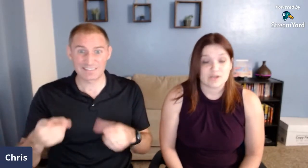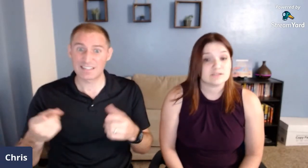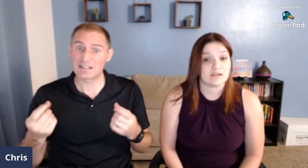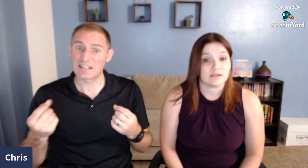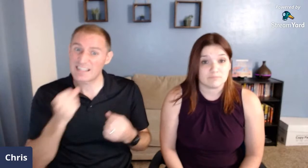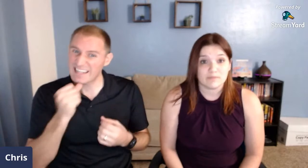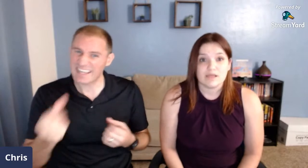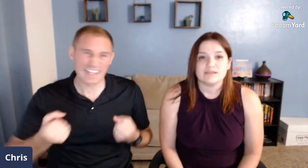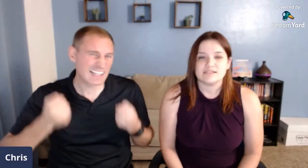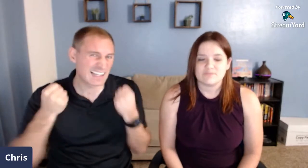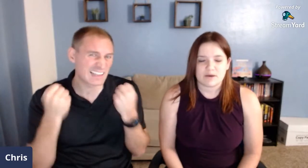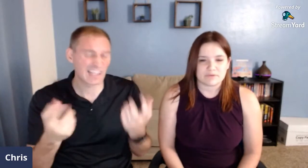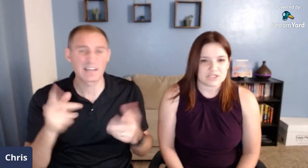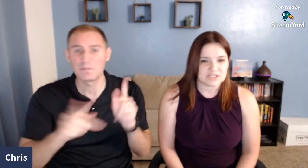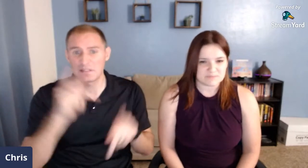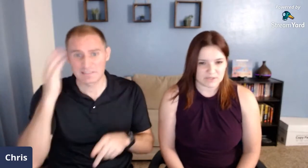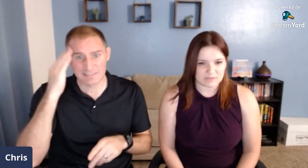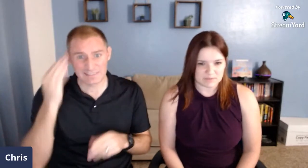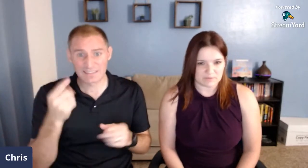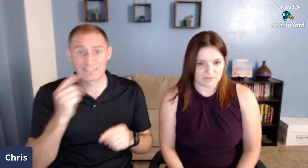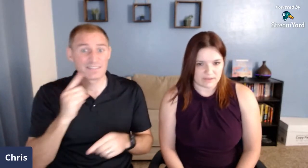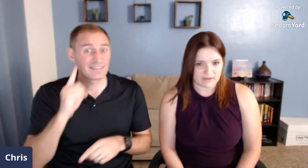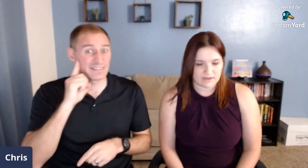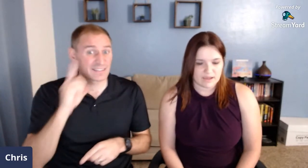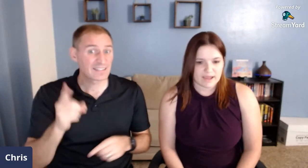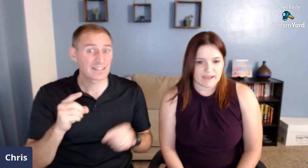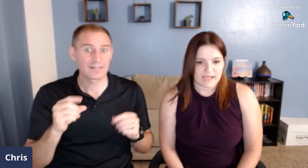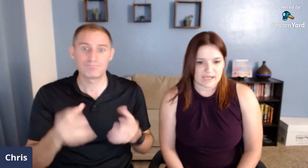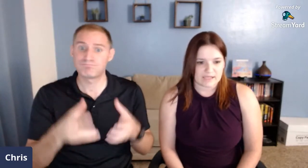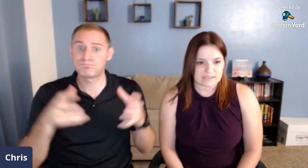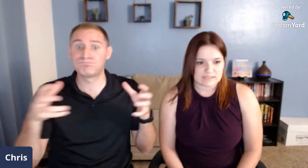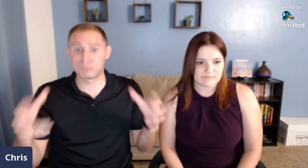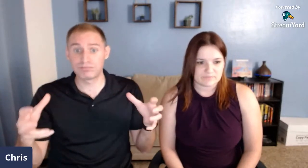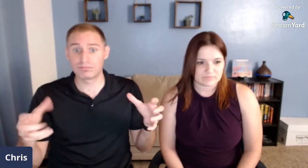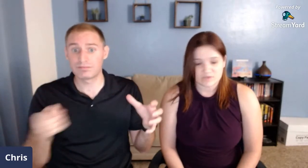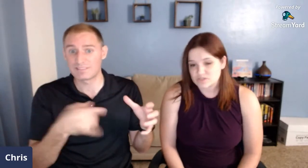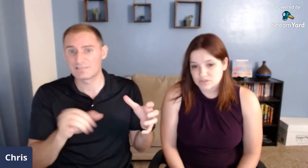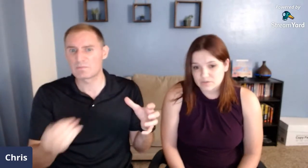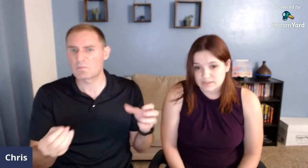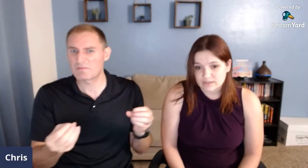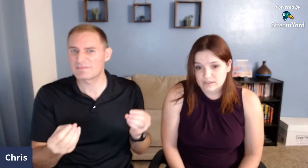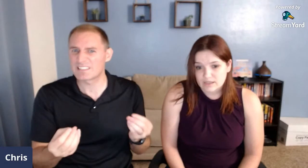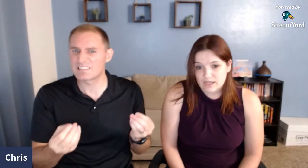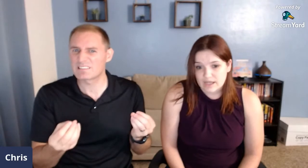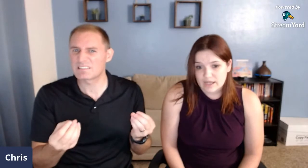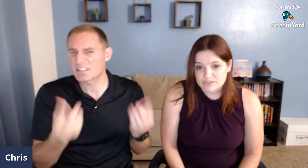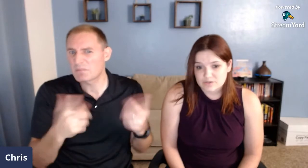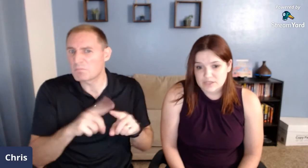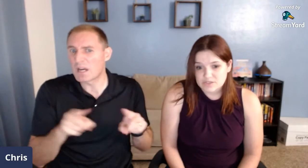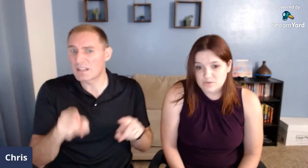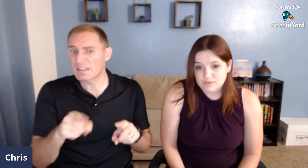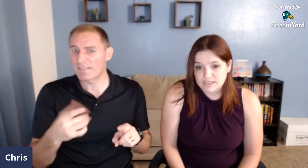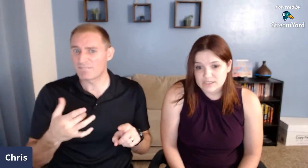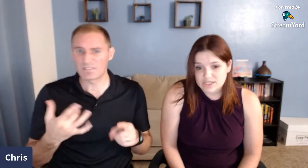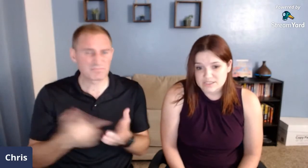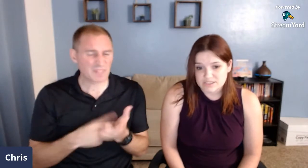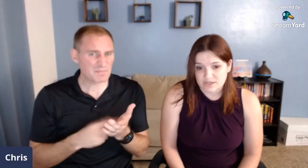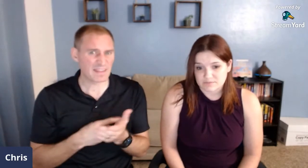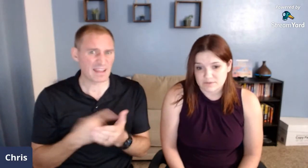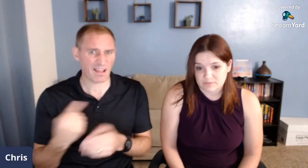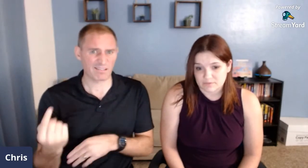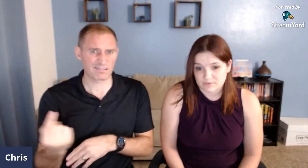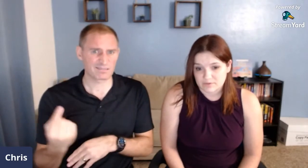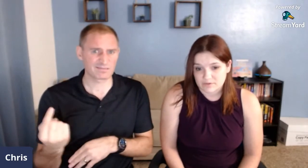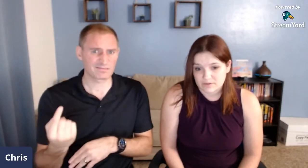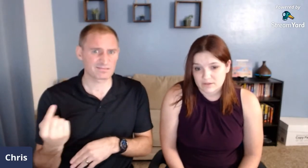used, the deaf population is bigger than people think. And they're secluded. And so they don't really get a chance to